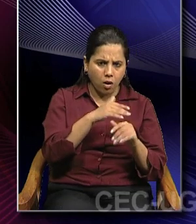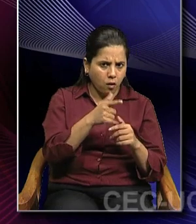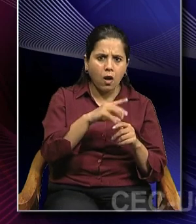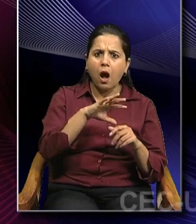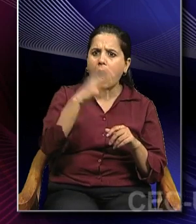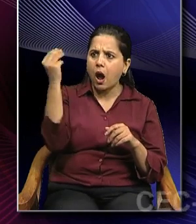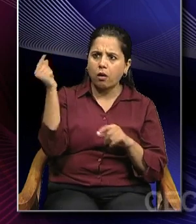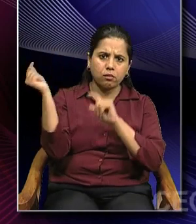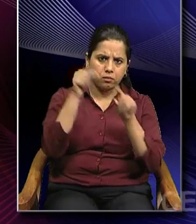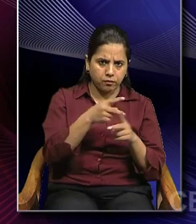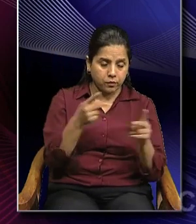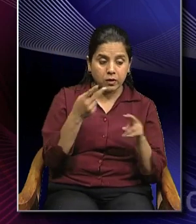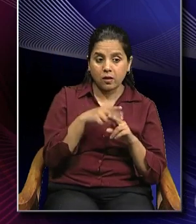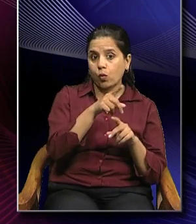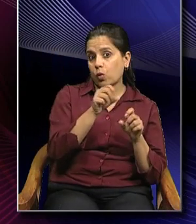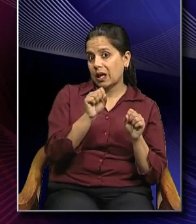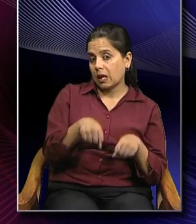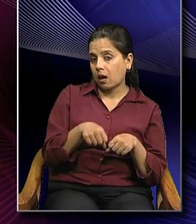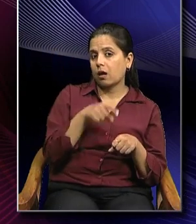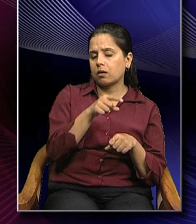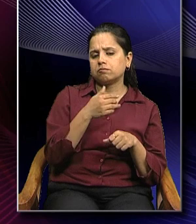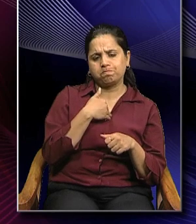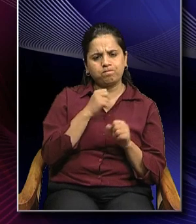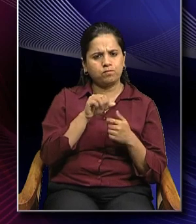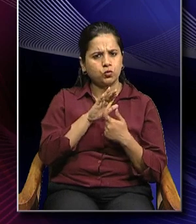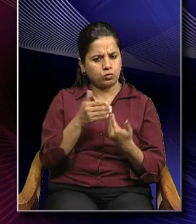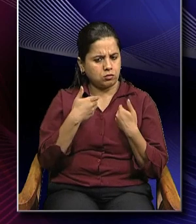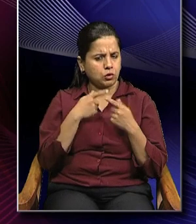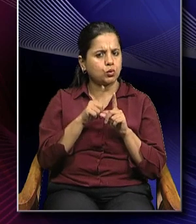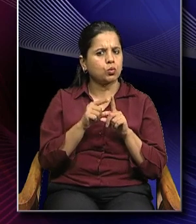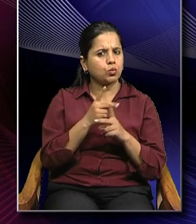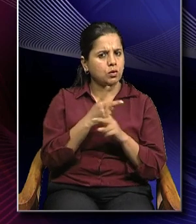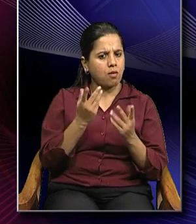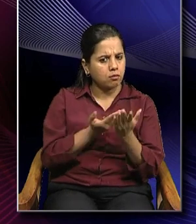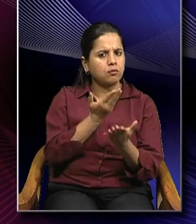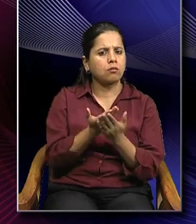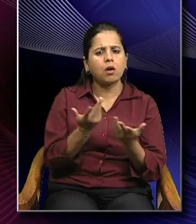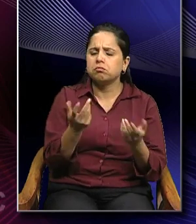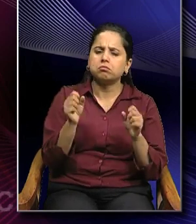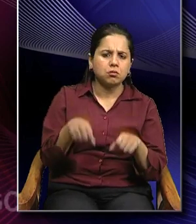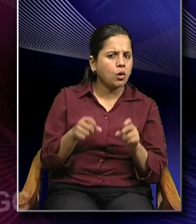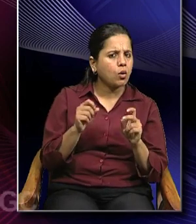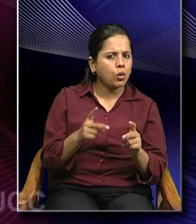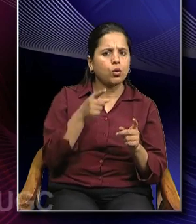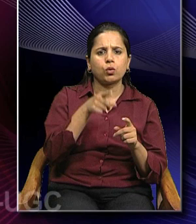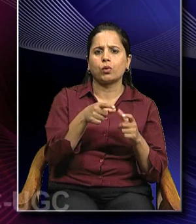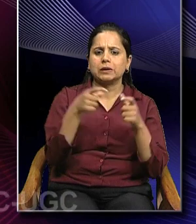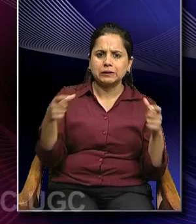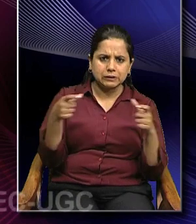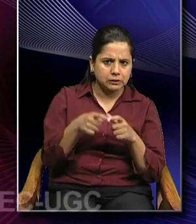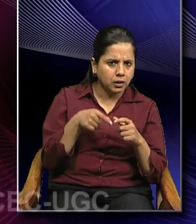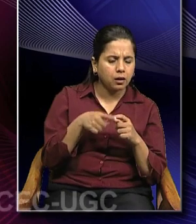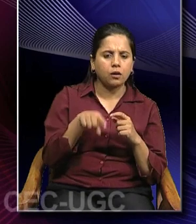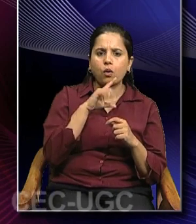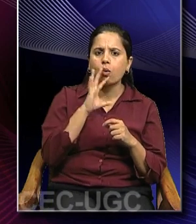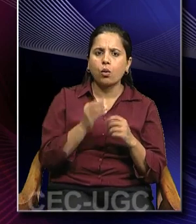are somehow able to mark your presence by the way of your offering, then of course your size, your country of